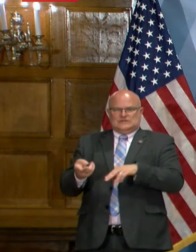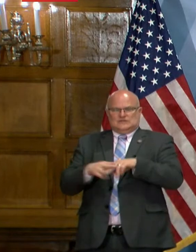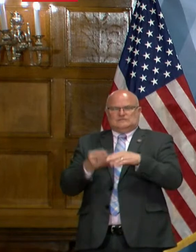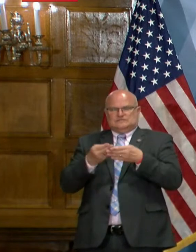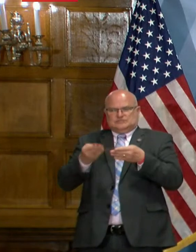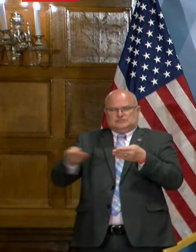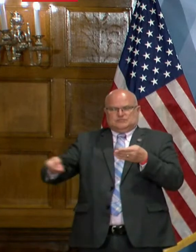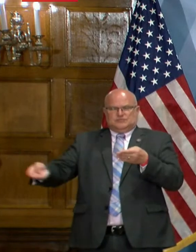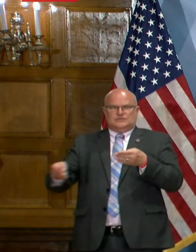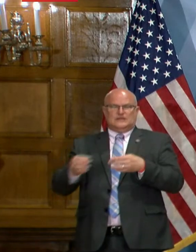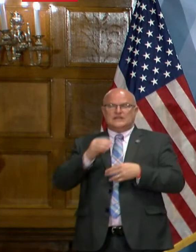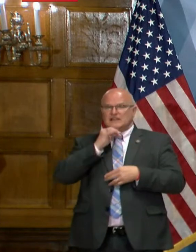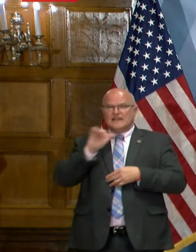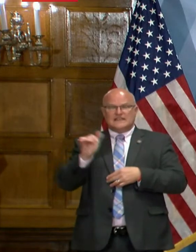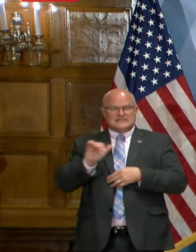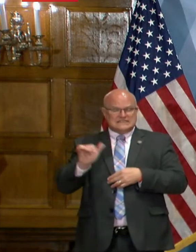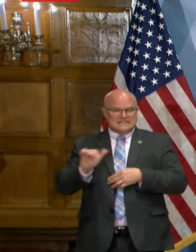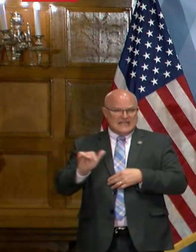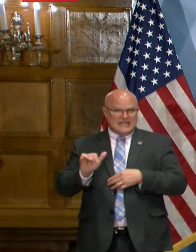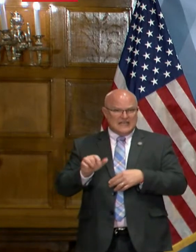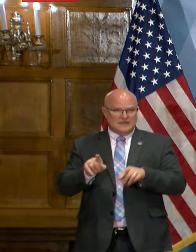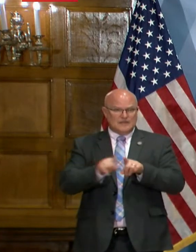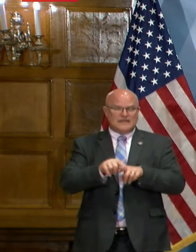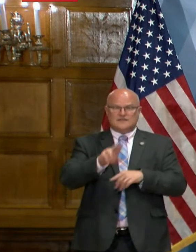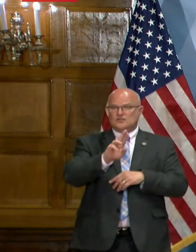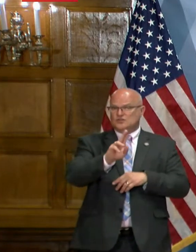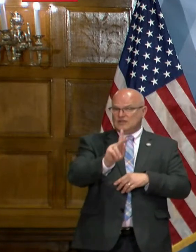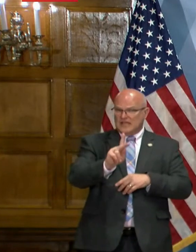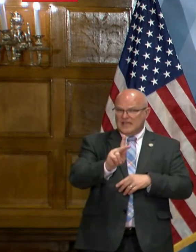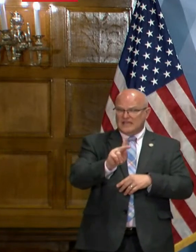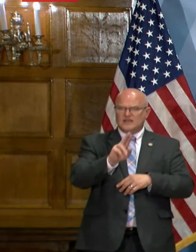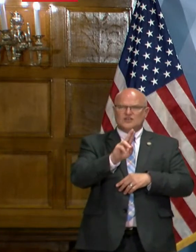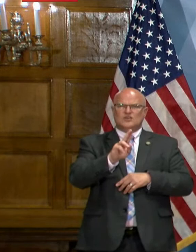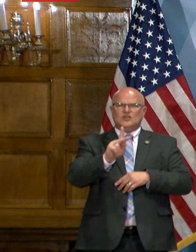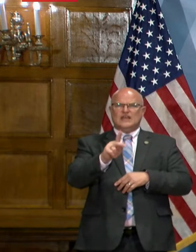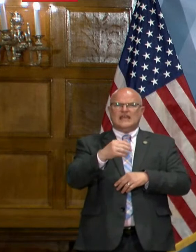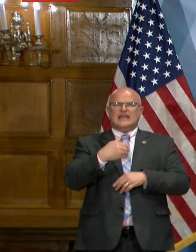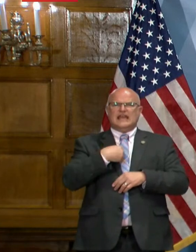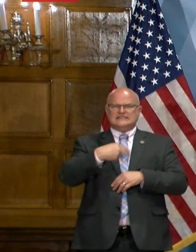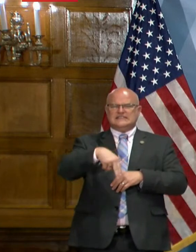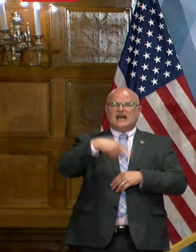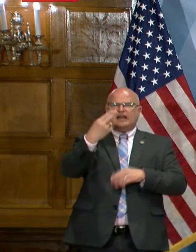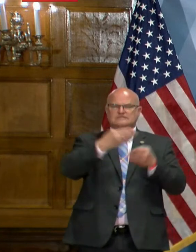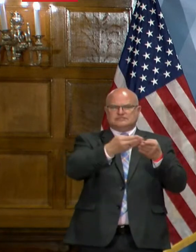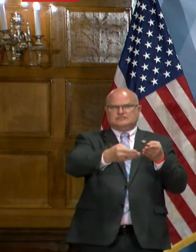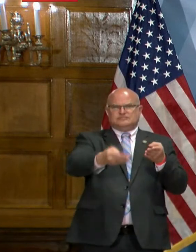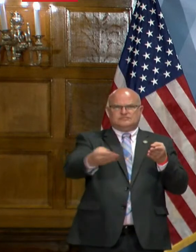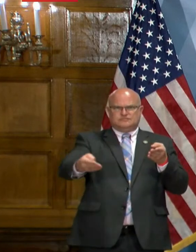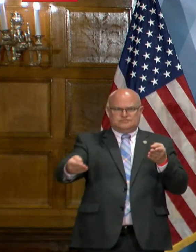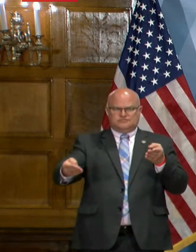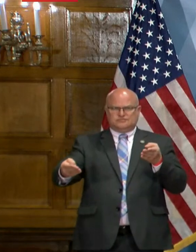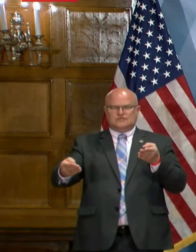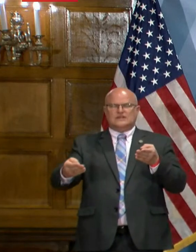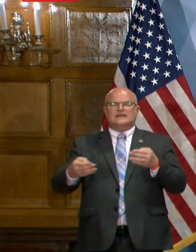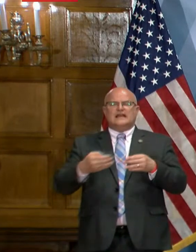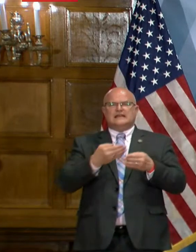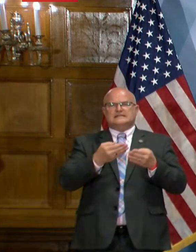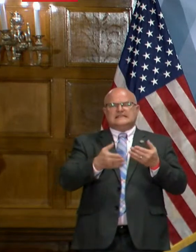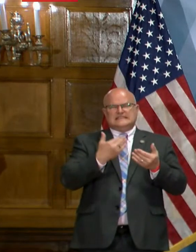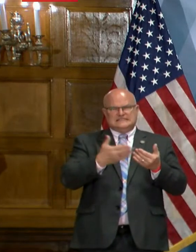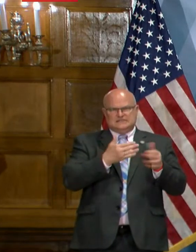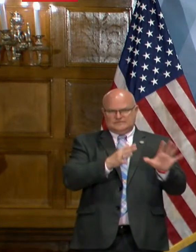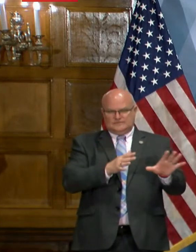transmissibility, not the same lethality as the UK variant. The UK variant has a higher lethality and a higher